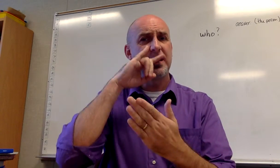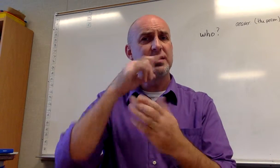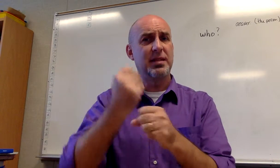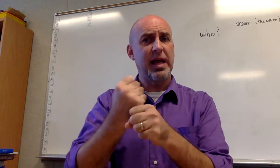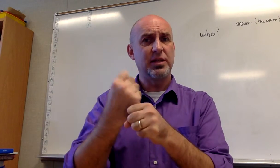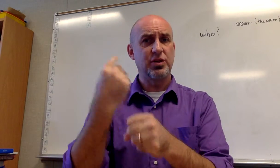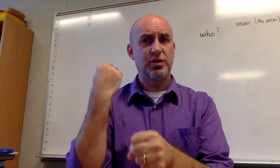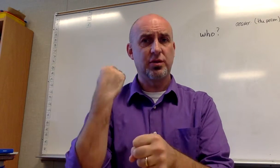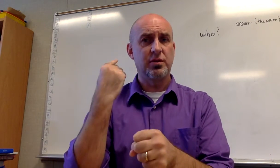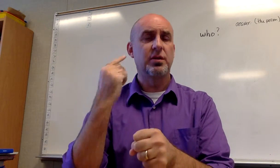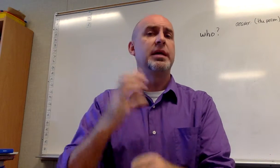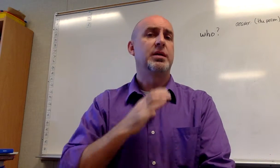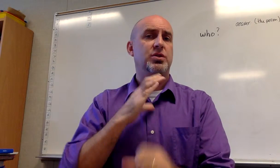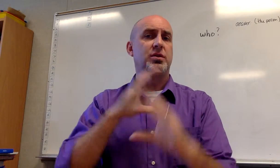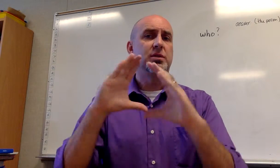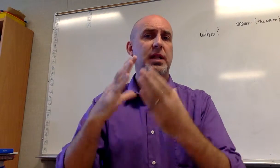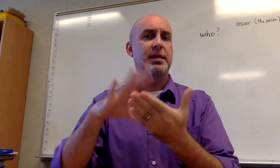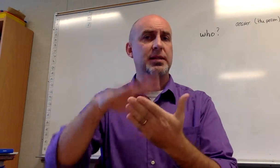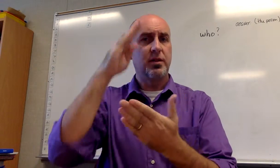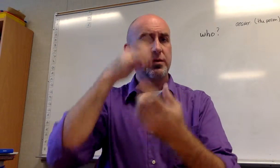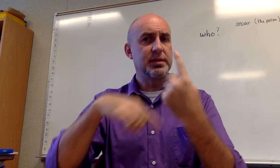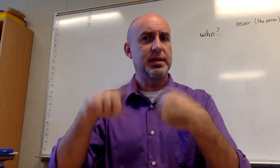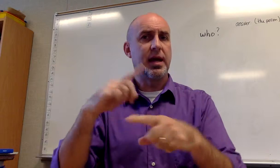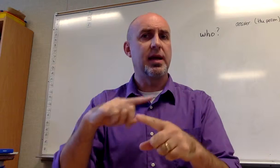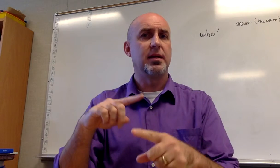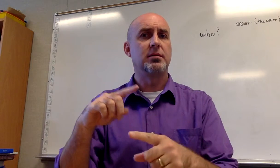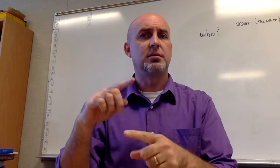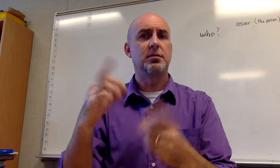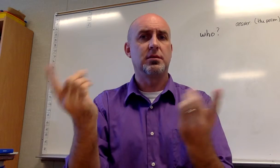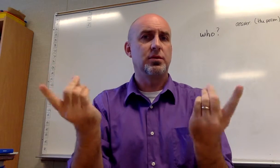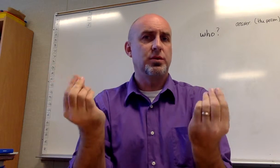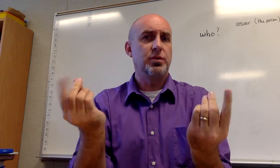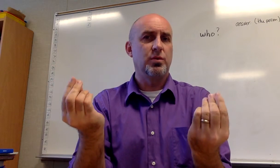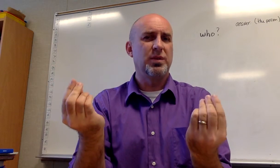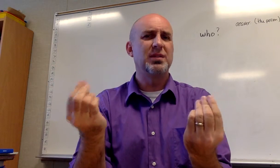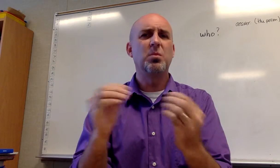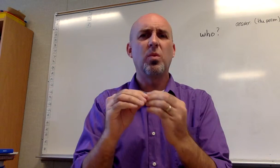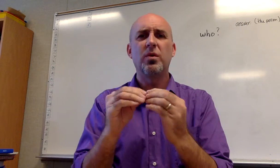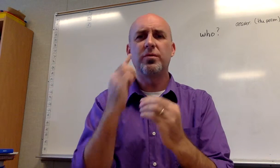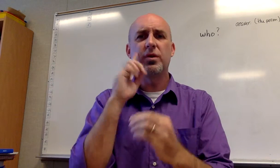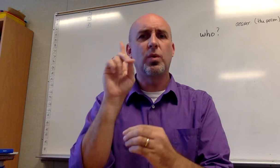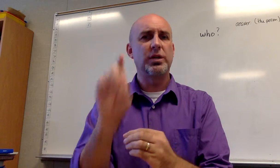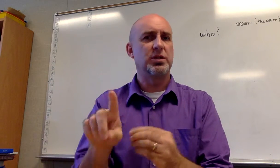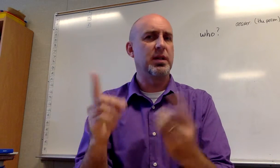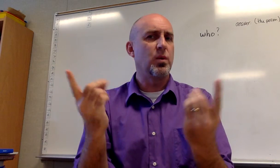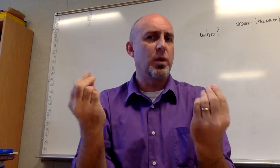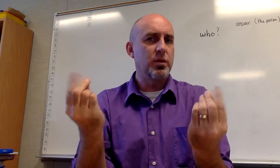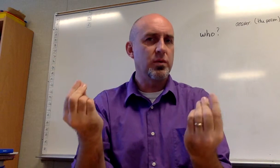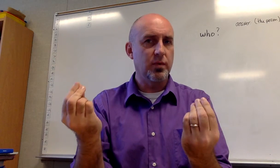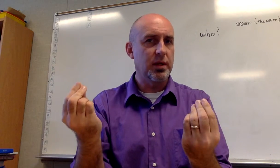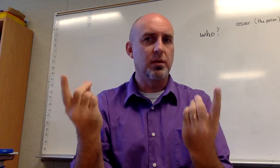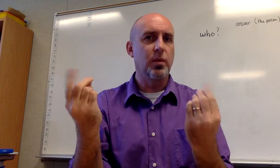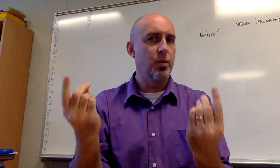kids last year, Cheryl's class, they learned the sign do, but it's more for the question, like what are you doing or what will you